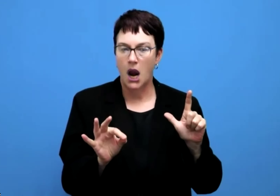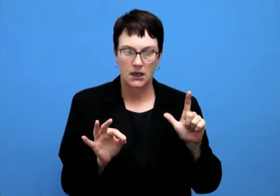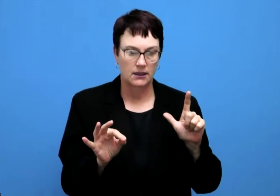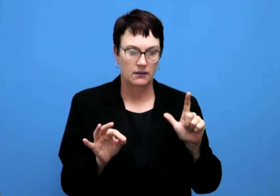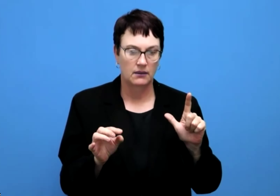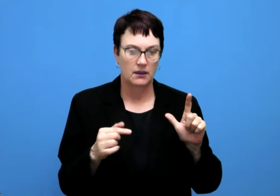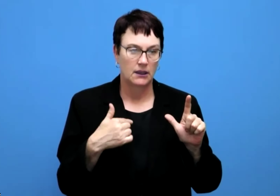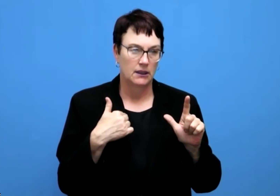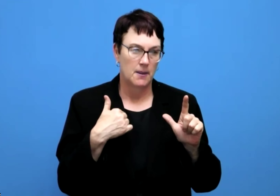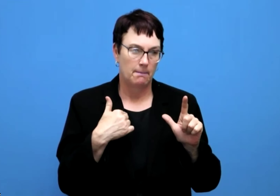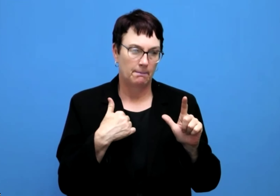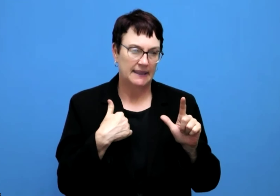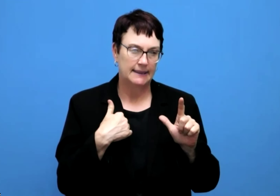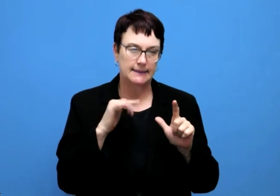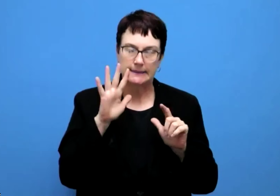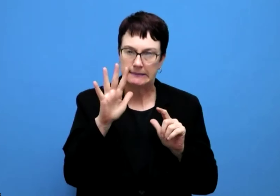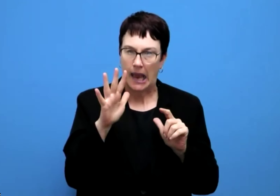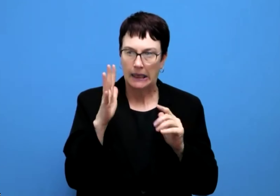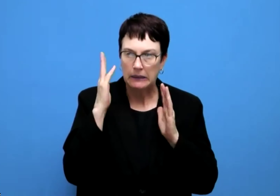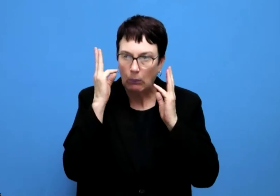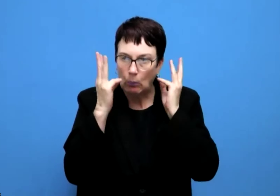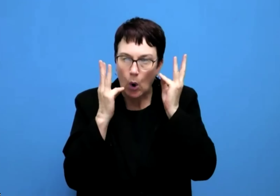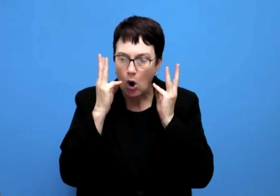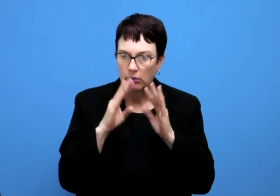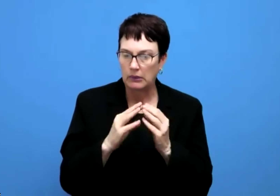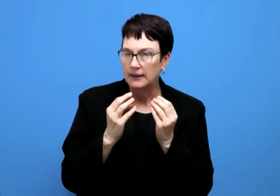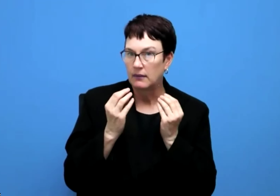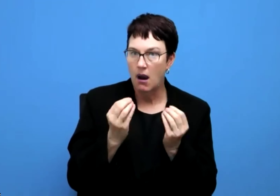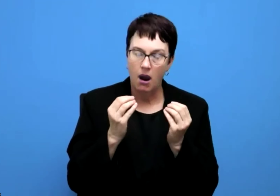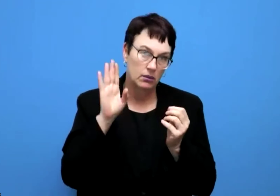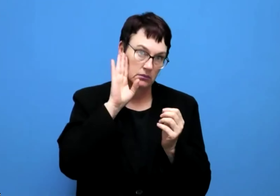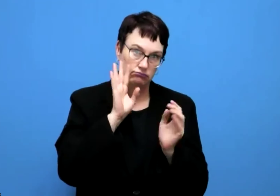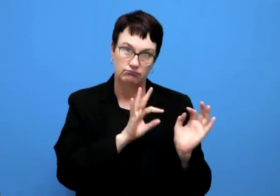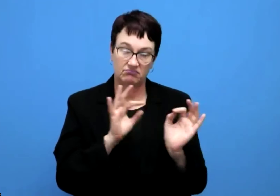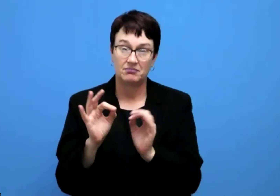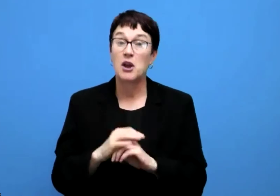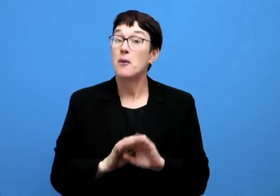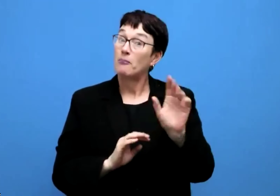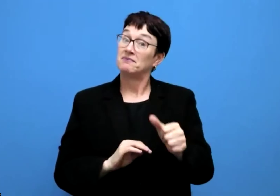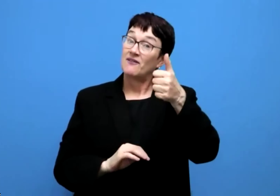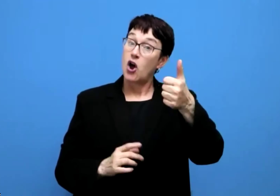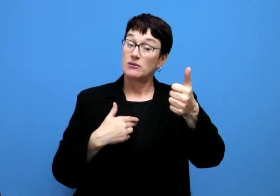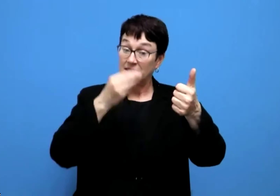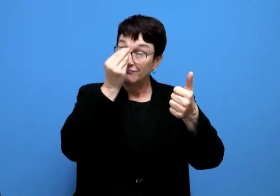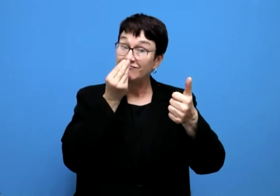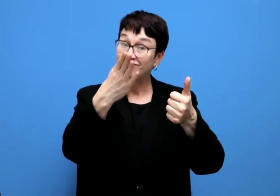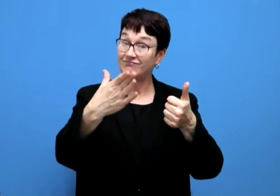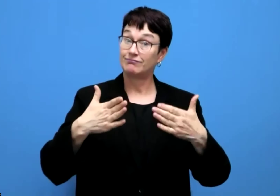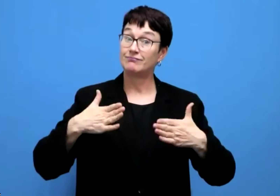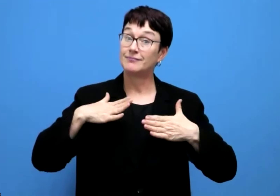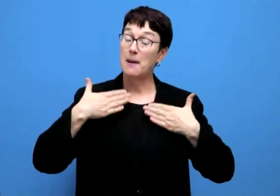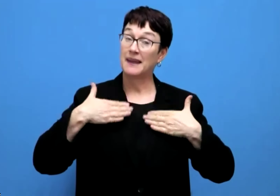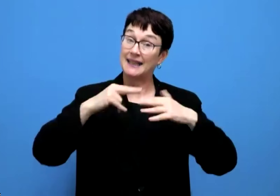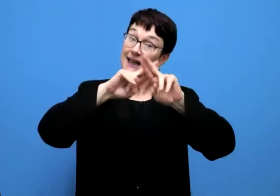can hear me. So first of all, happy International Day of Persons with Disabilities. And thank you for inviting me to speak here